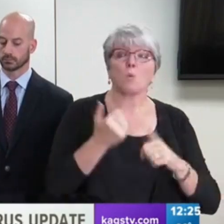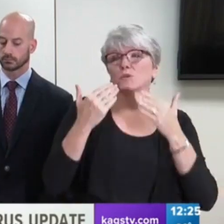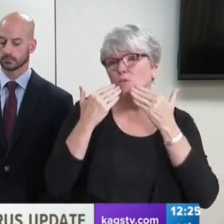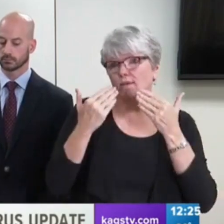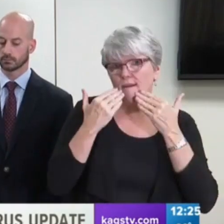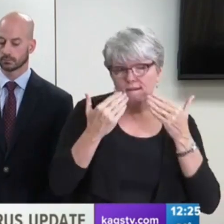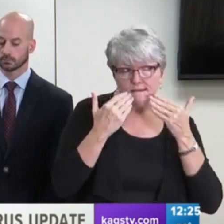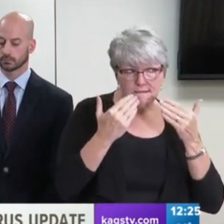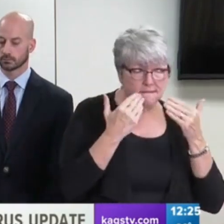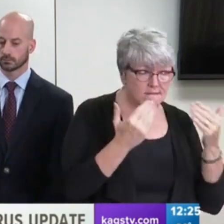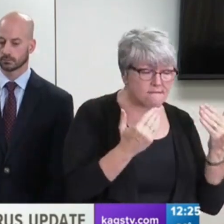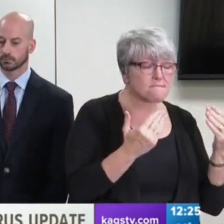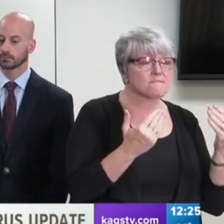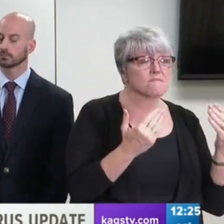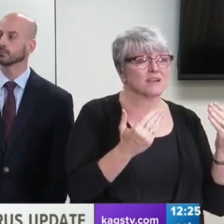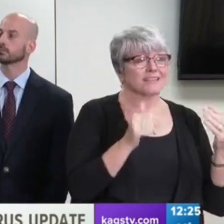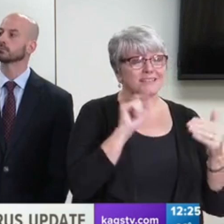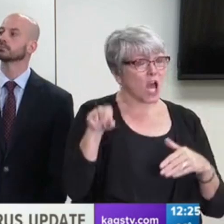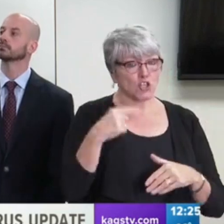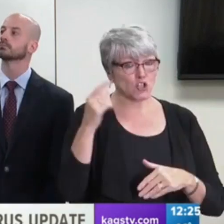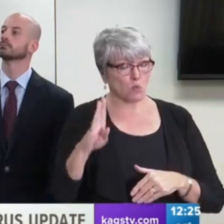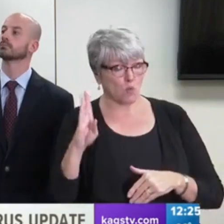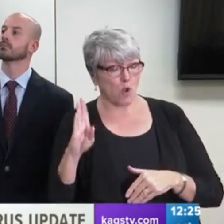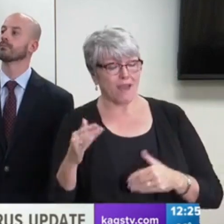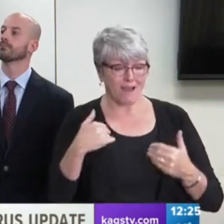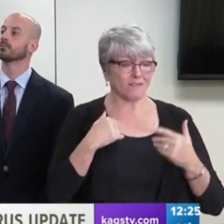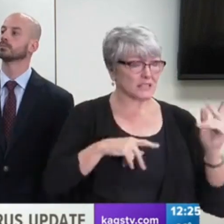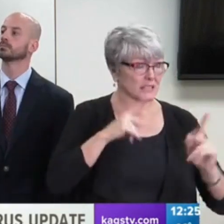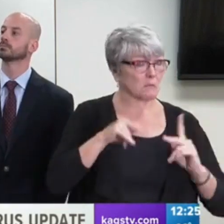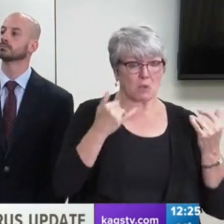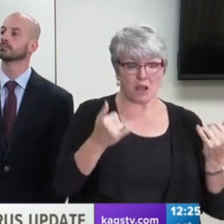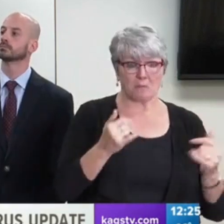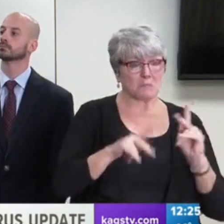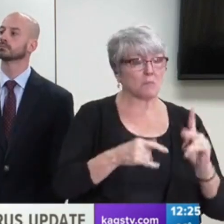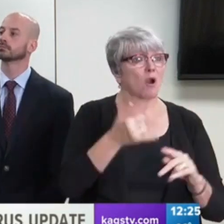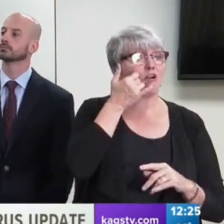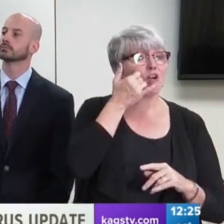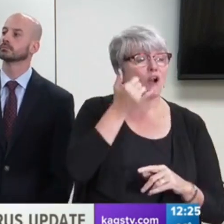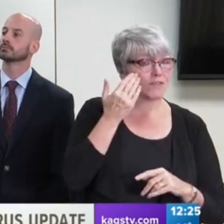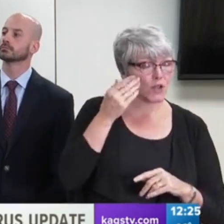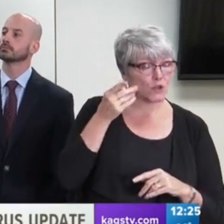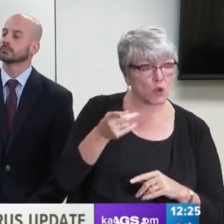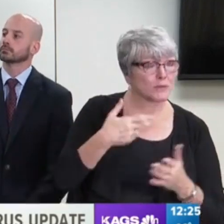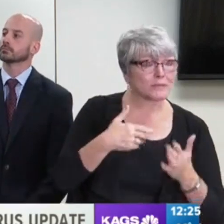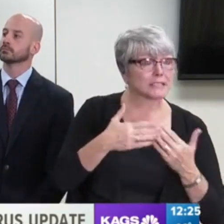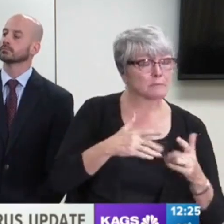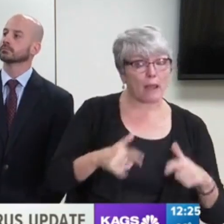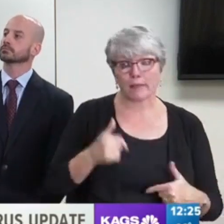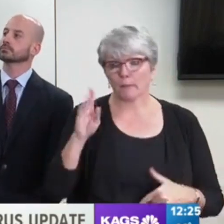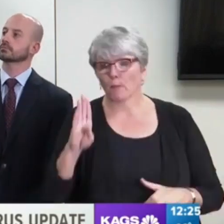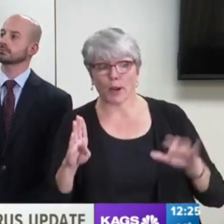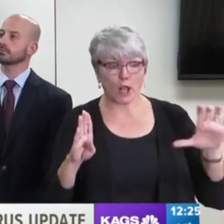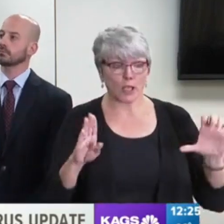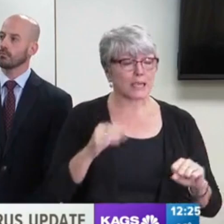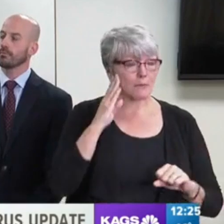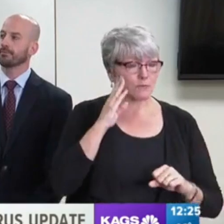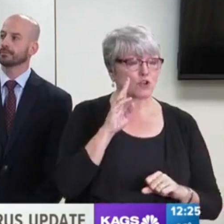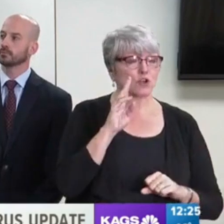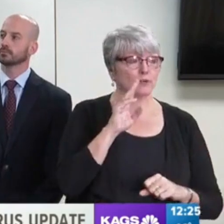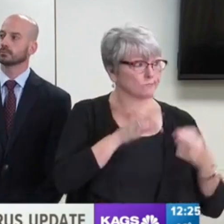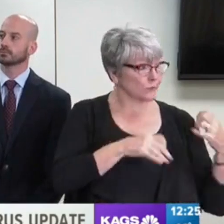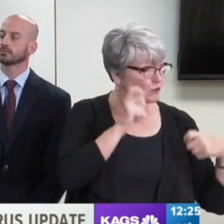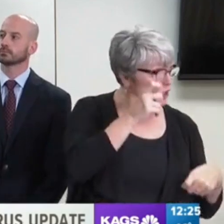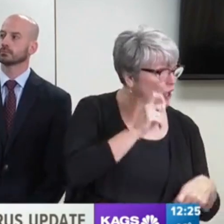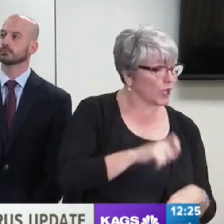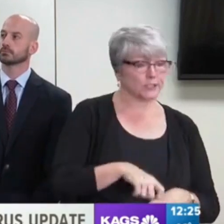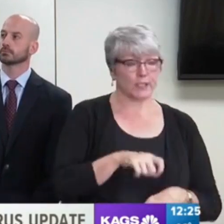thank, and not just Brian. I've had people, at this time, people call you if they know you in either city. So I'm sure Mayor Mooney and Judge are